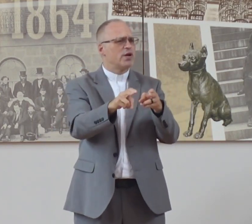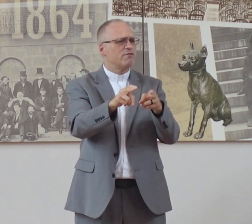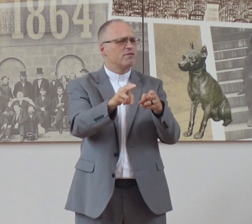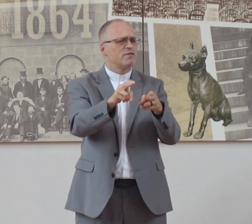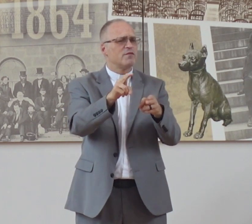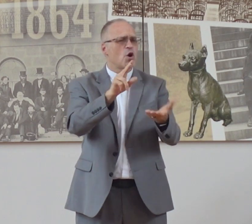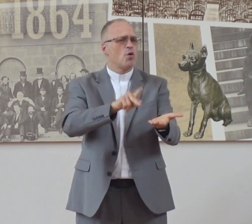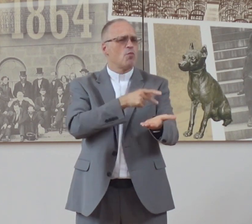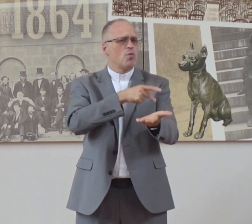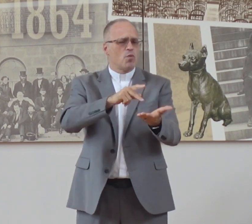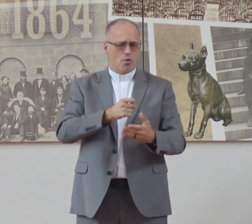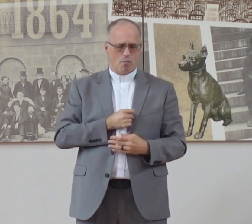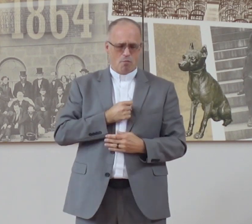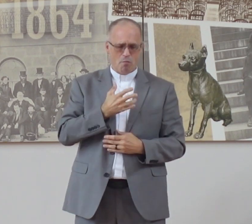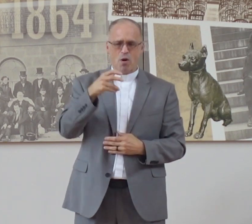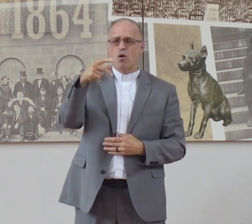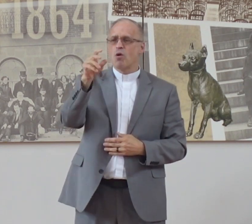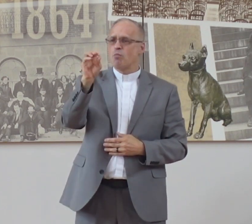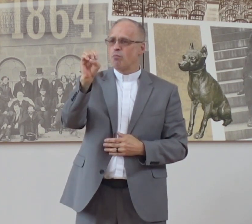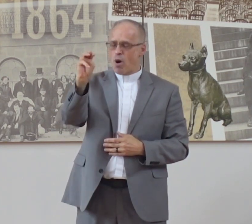I do want to share a brief poem.